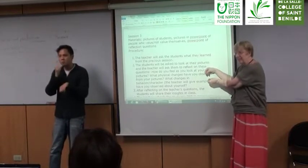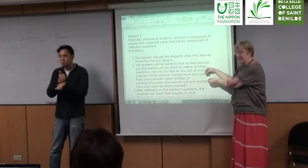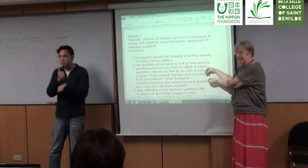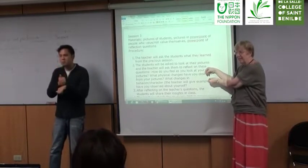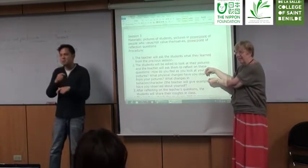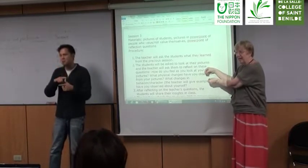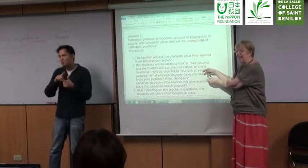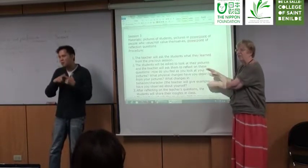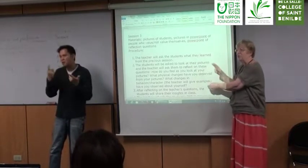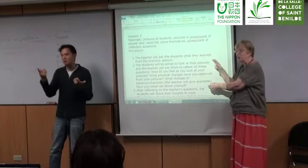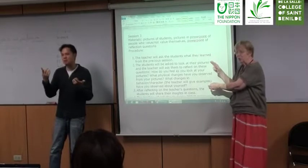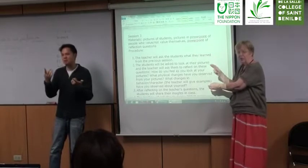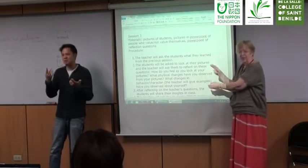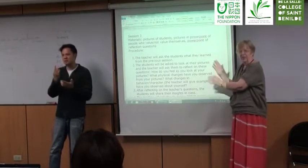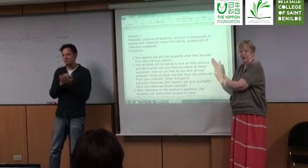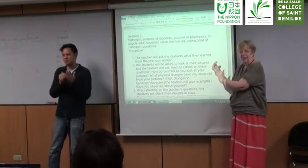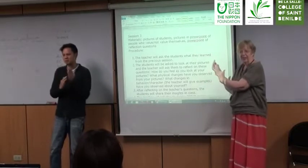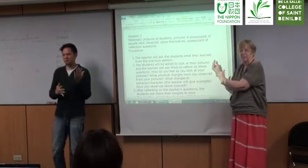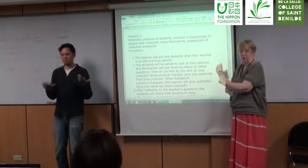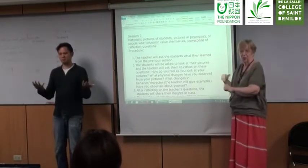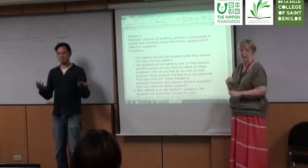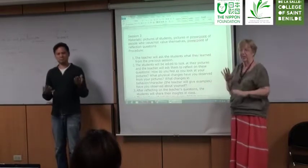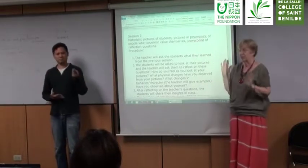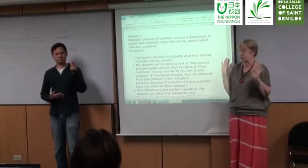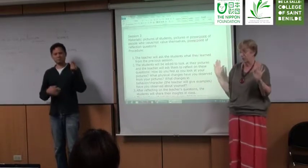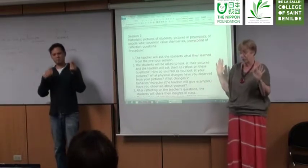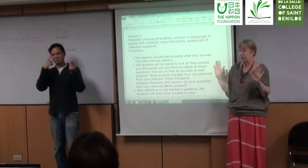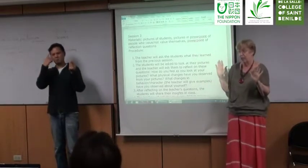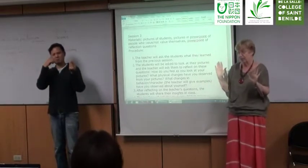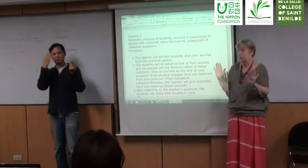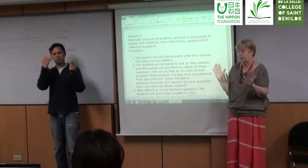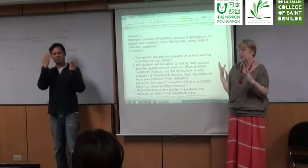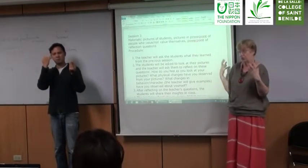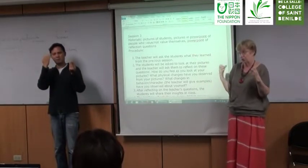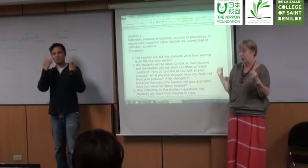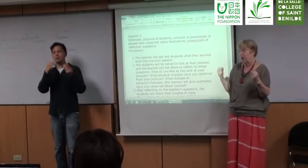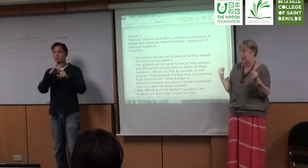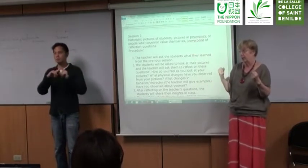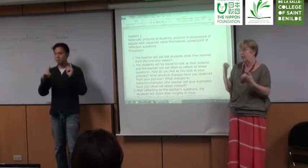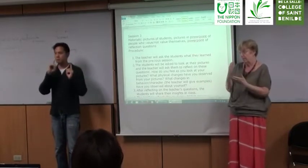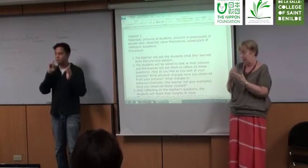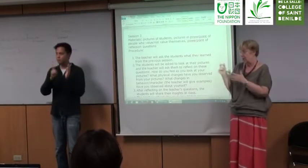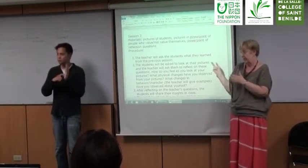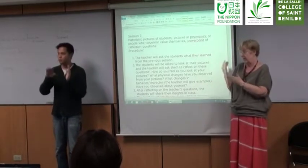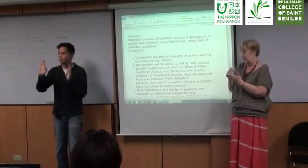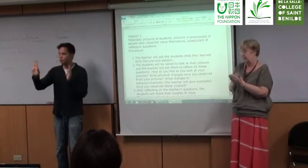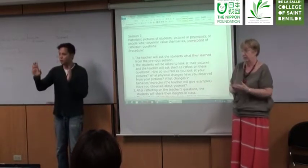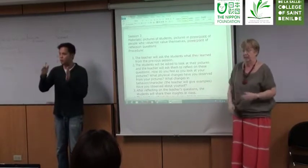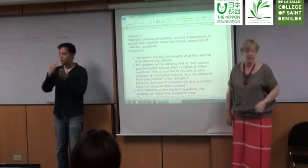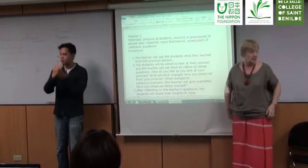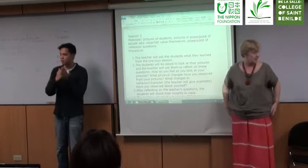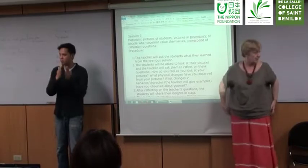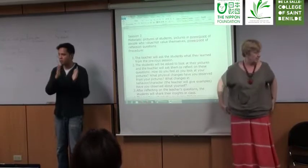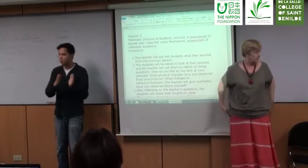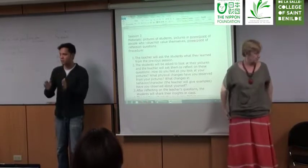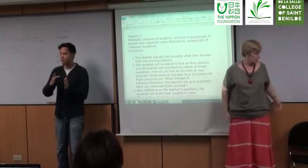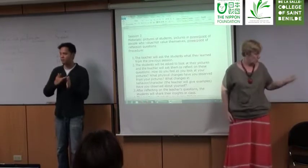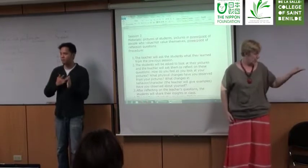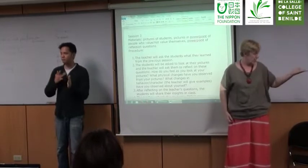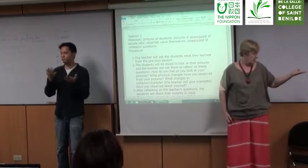flows into the next day, and you use it in your anticipatory set. So it's really a strong part of that lesson.